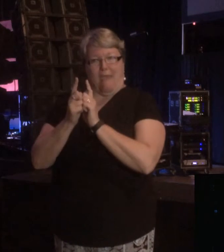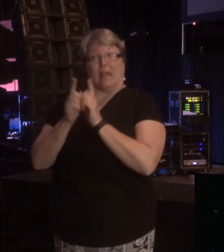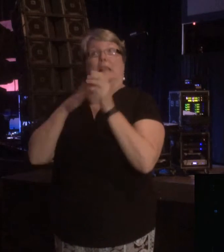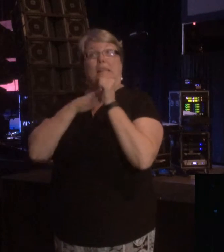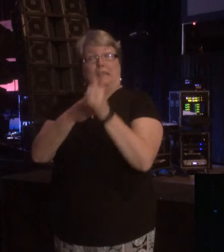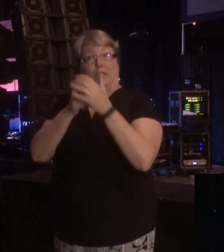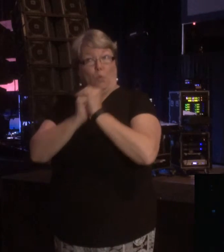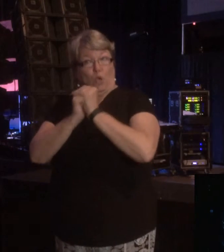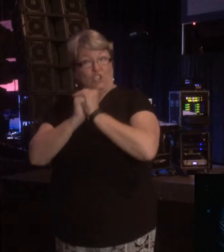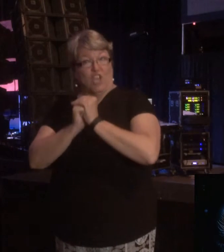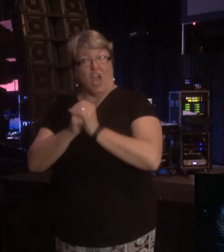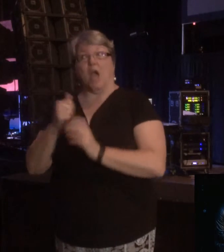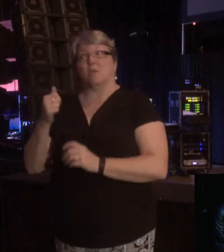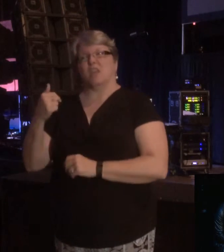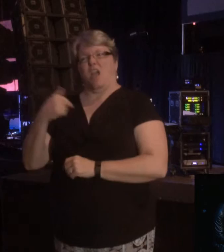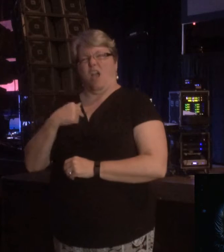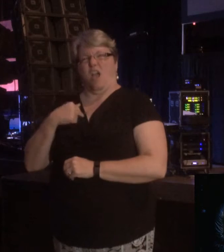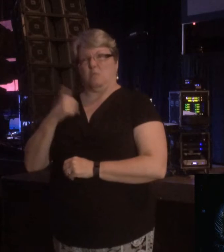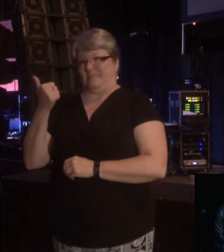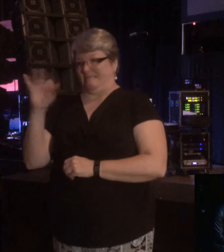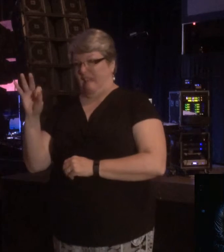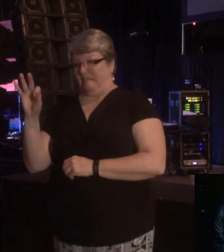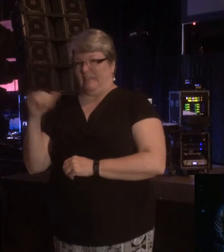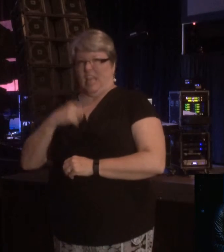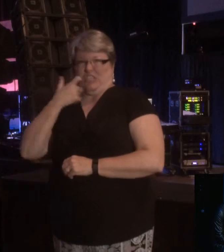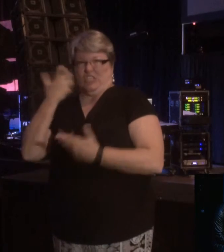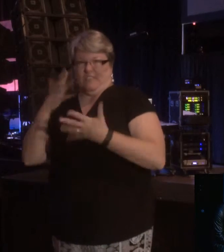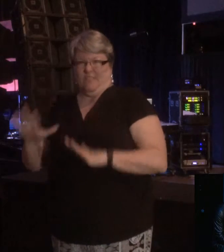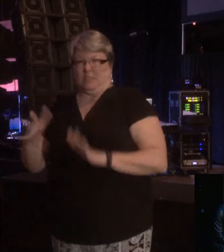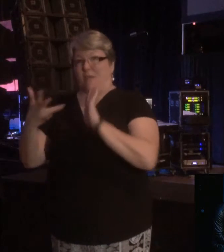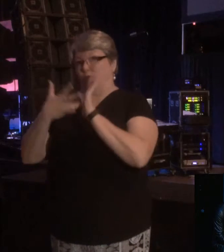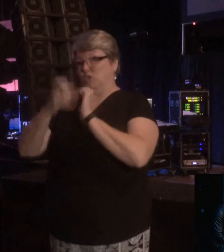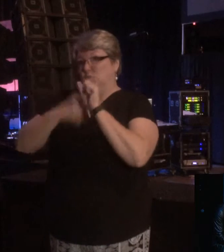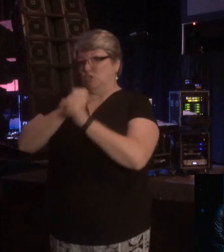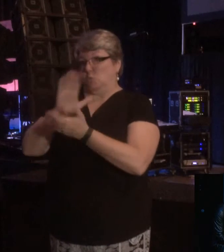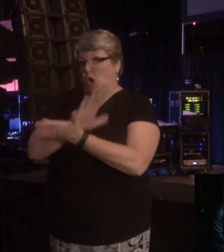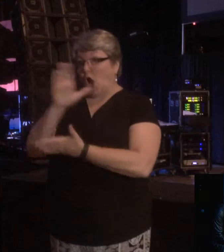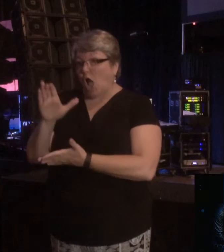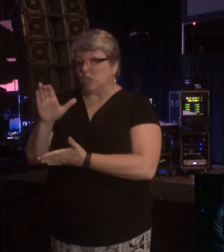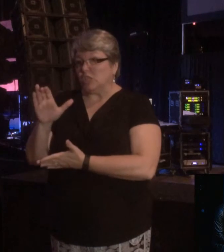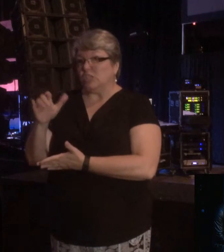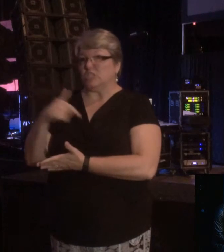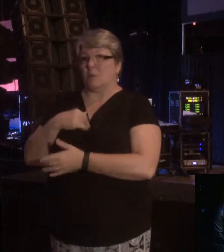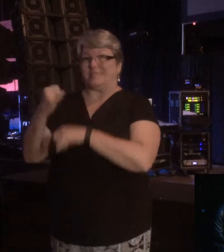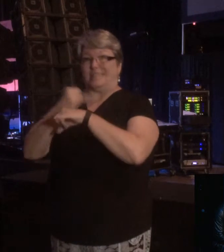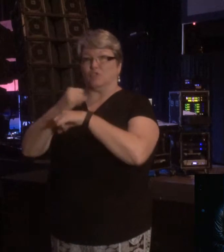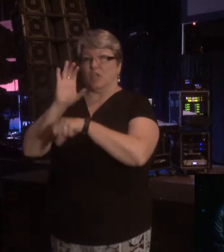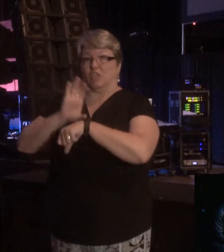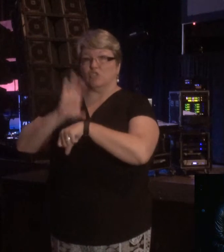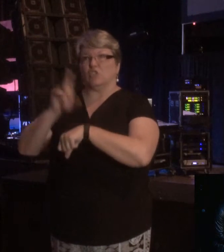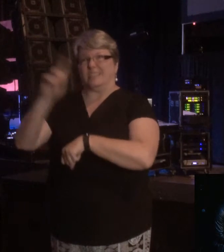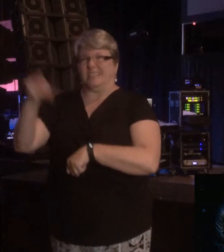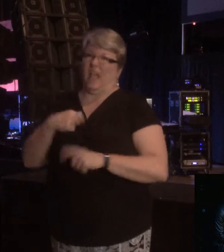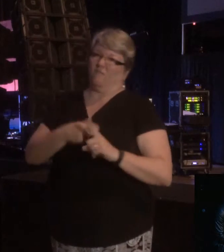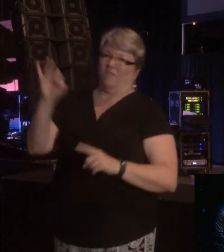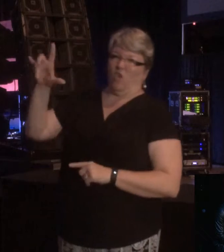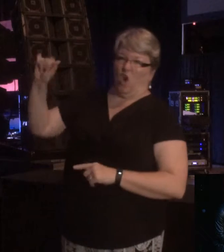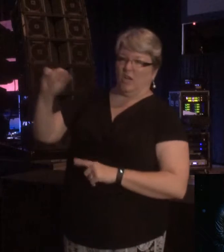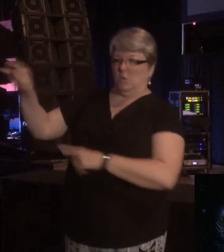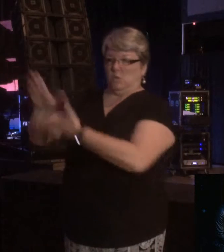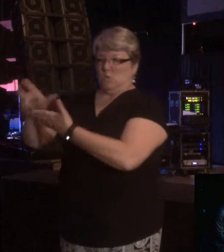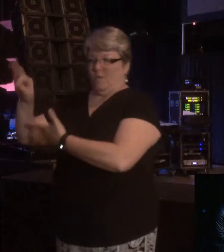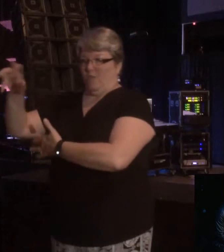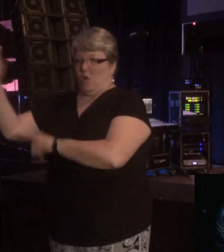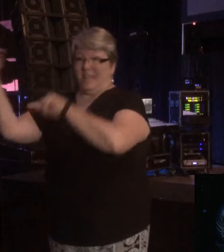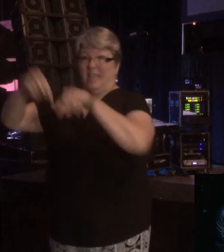so I'm excited about tonight. This is going to be, Lord willing, helpful and potentially wheels off. So as long as we know that's where all